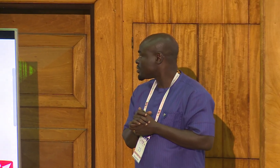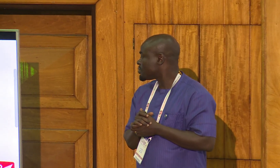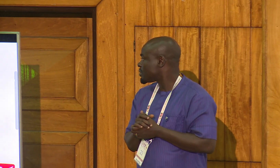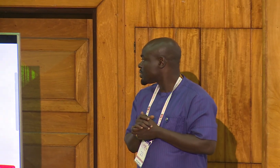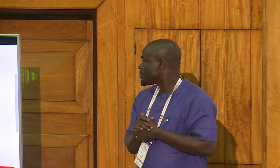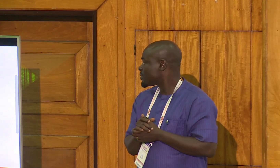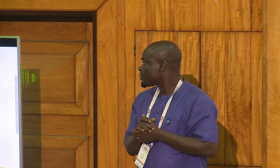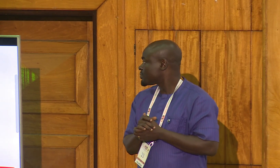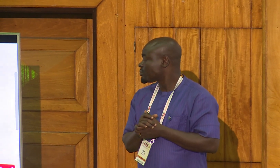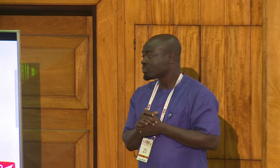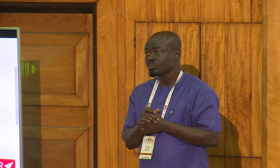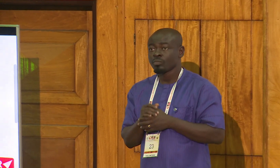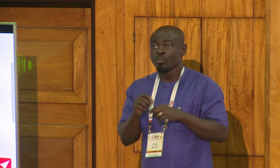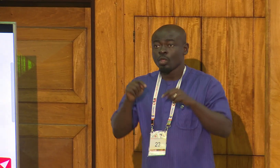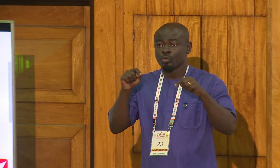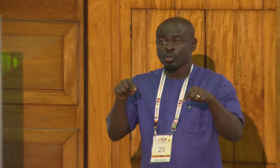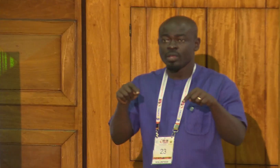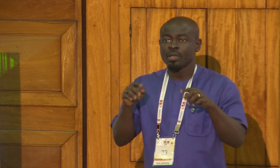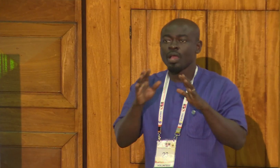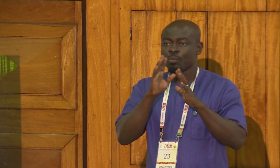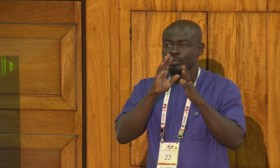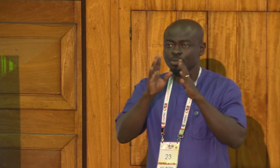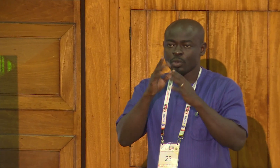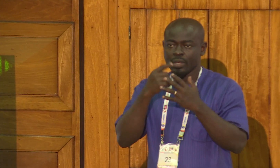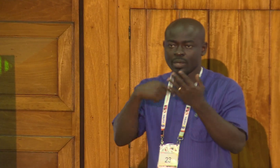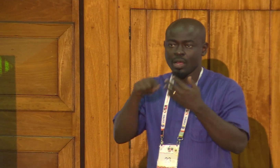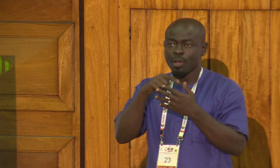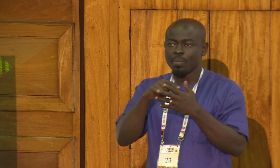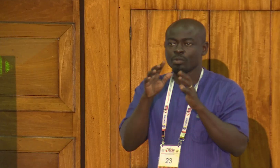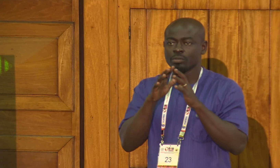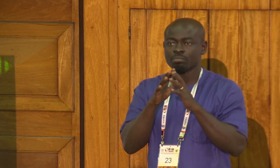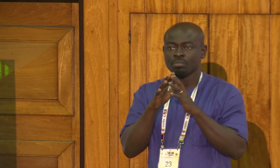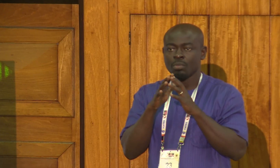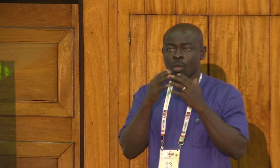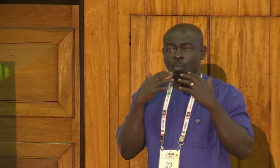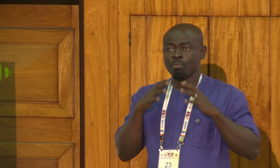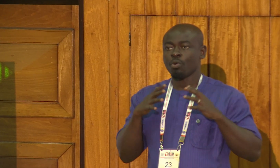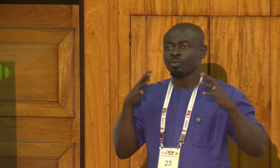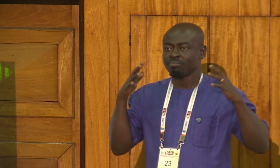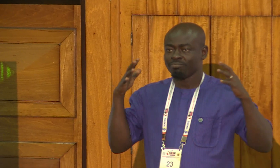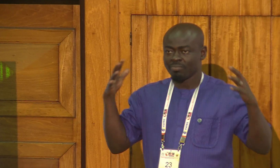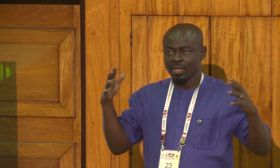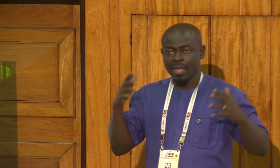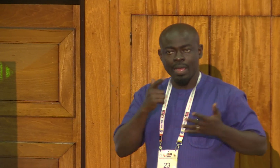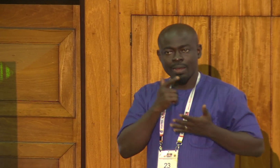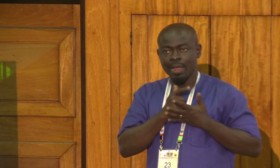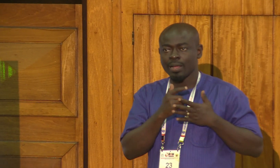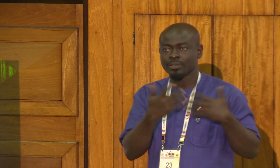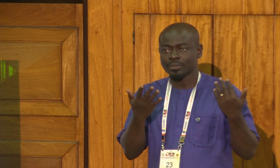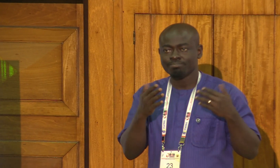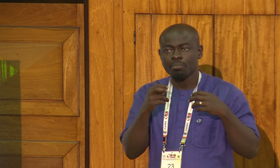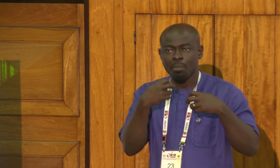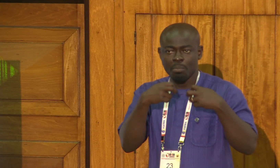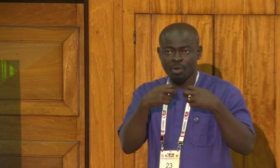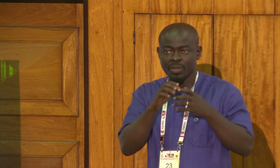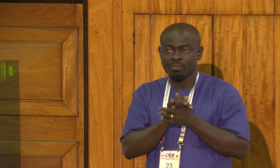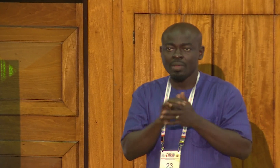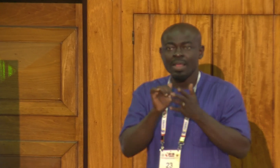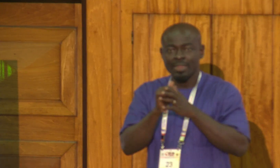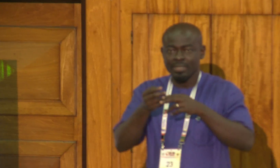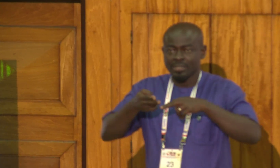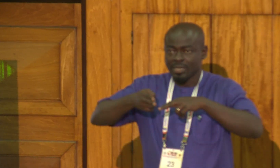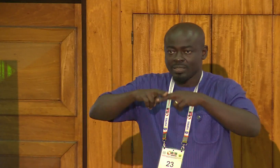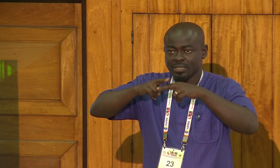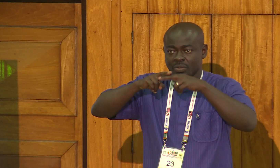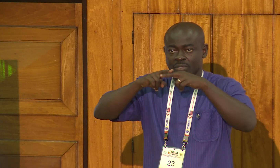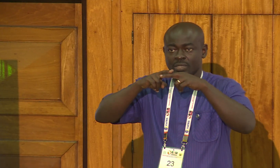issues. So today I'm going to be talking about obesity and cardiometabolic conditions, something that is